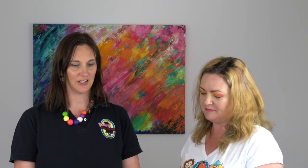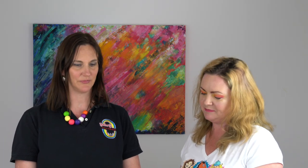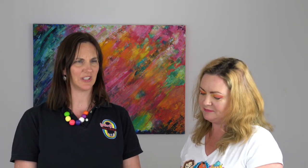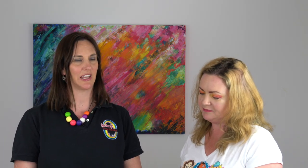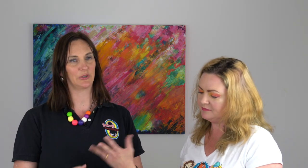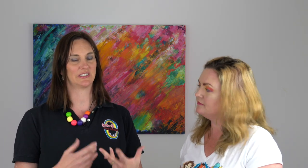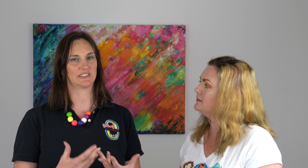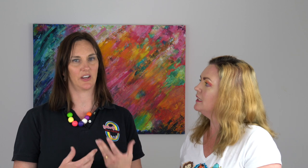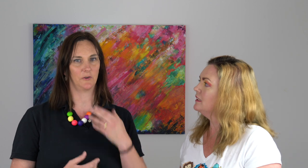The language itself,